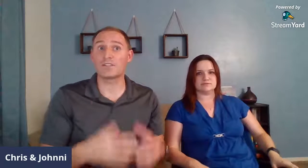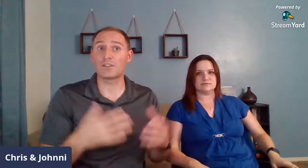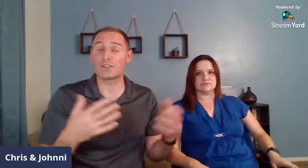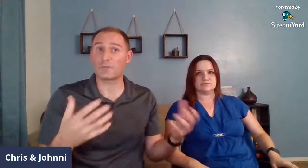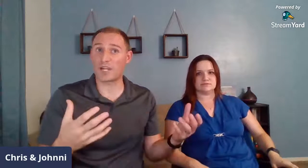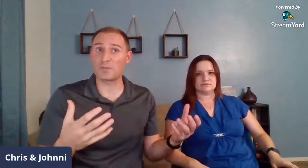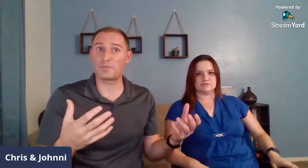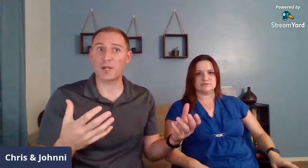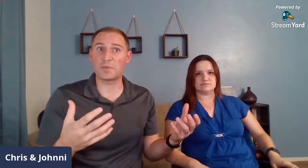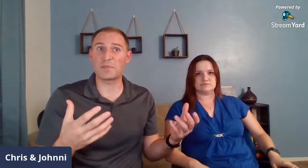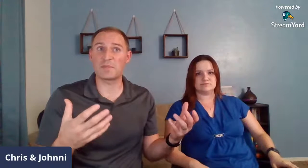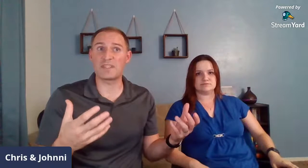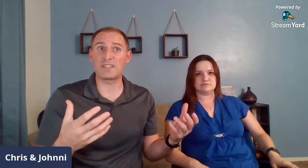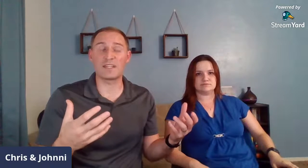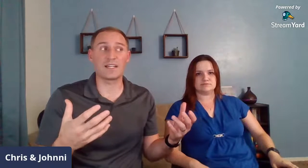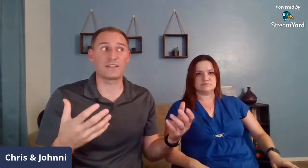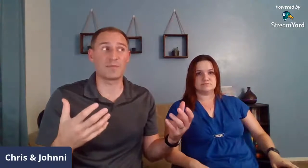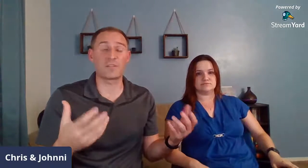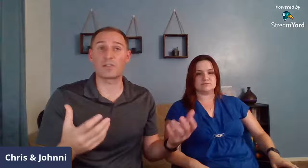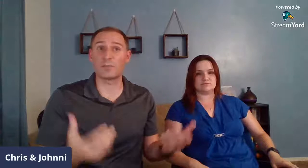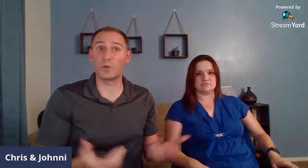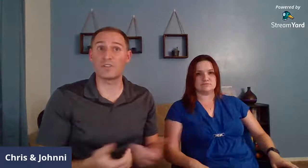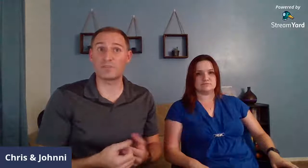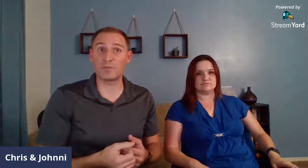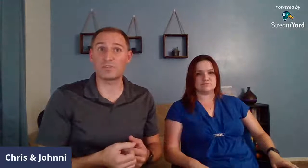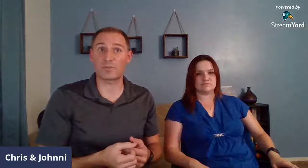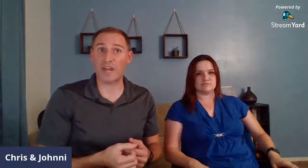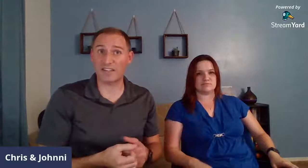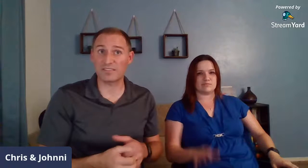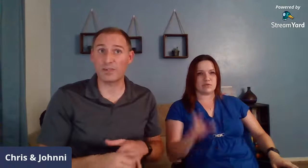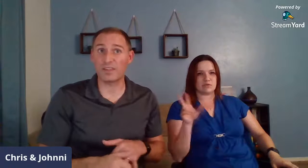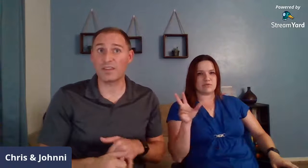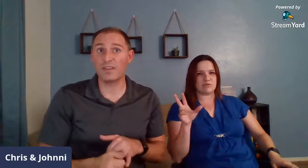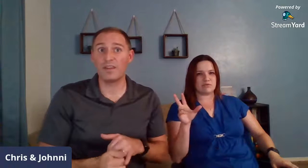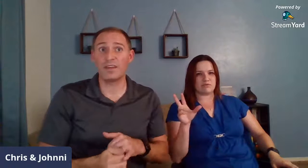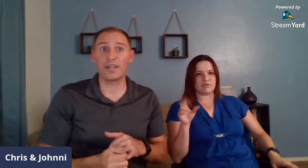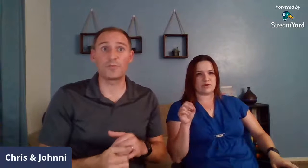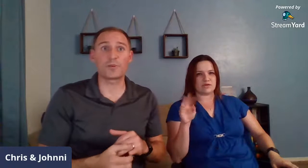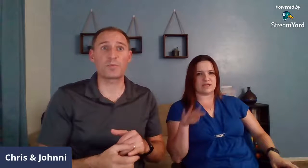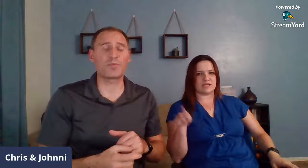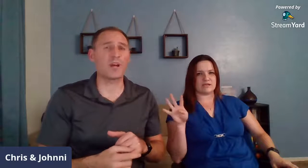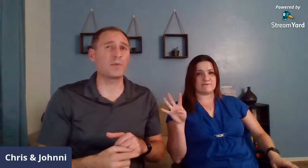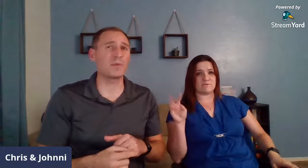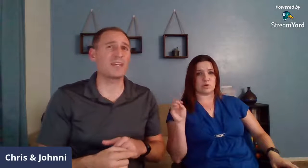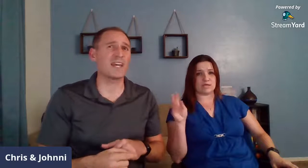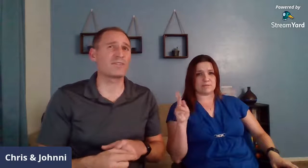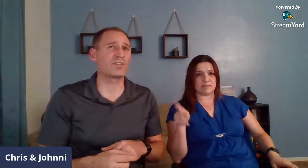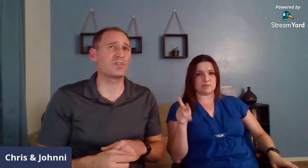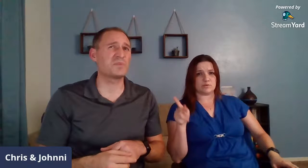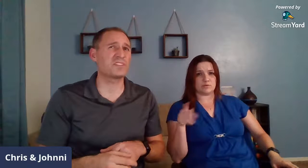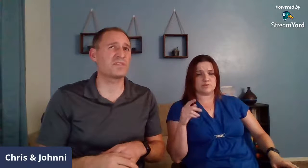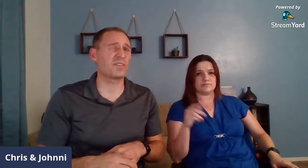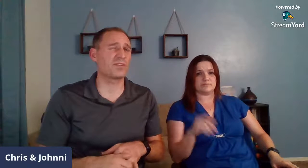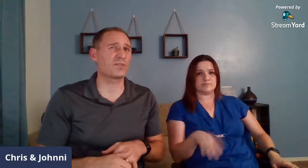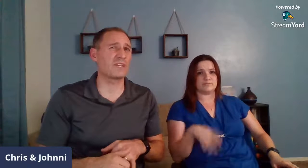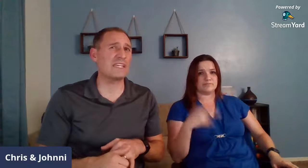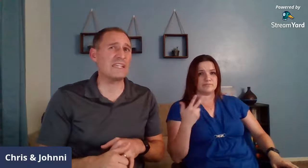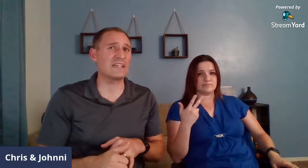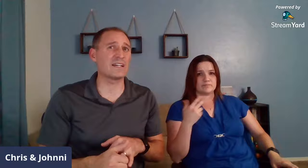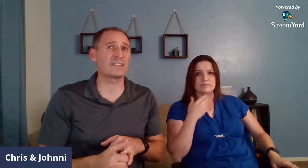it'll probably be a bigger pool of people to practice with. We'll probably have groups of 3,